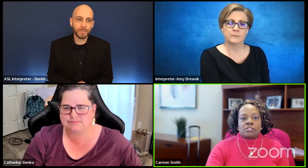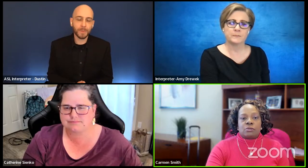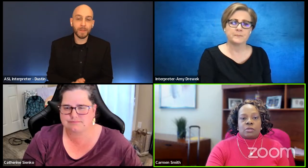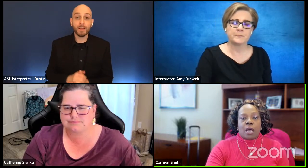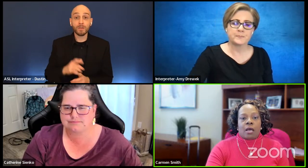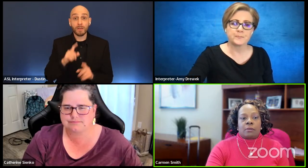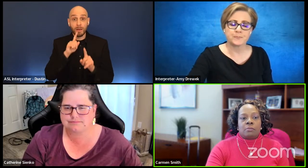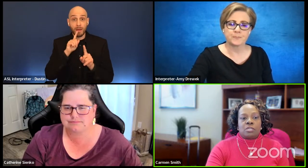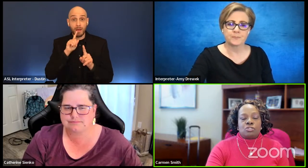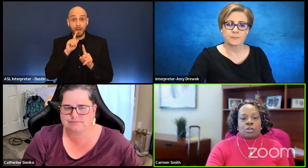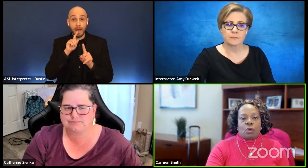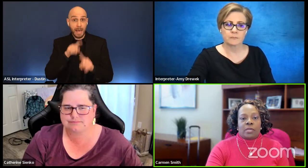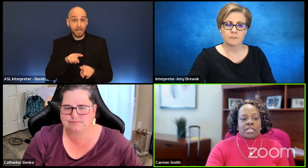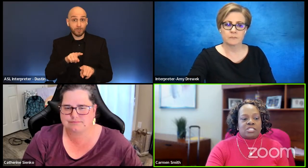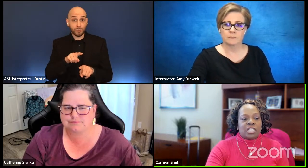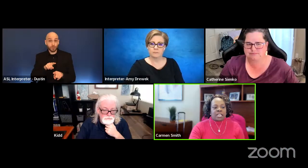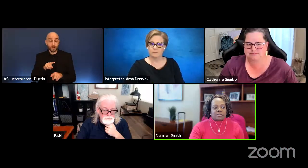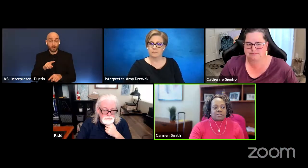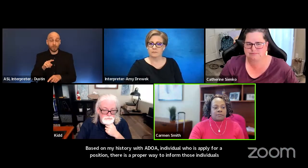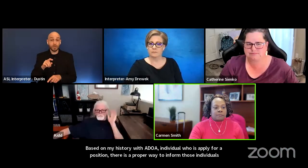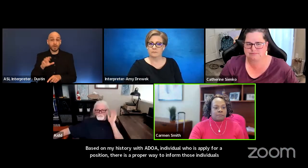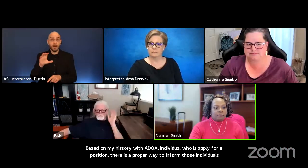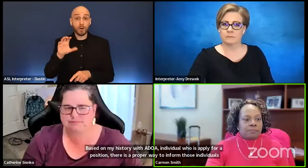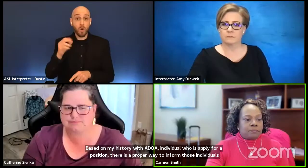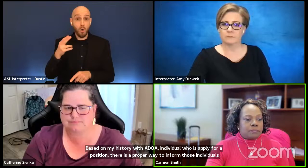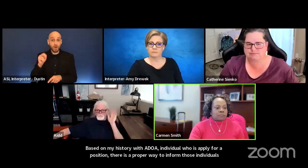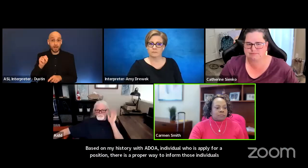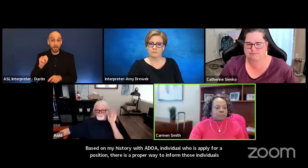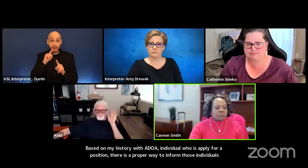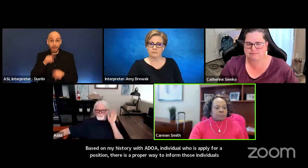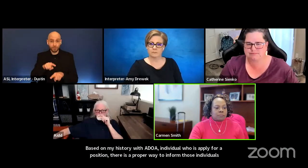So the answer, Commissioner Cohen, is yes.